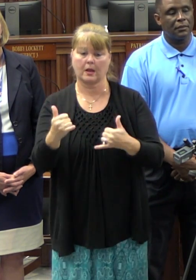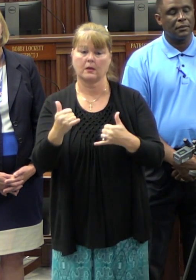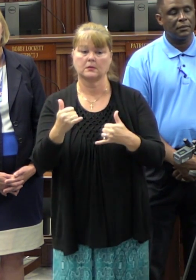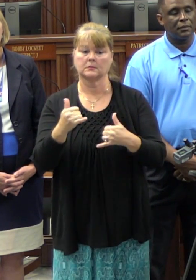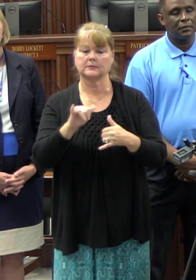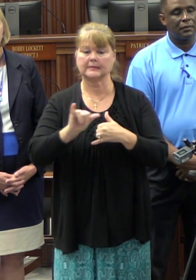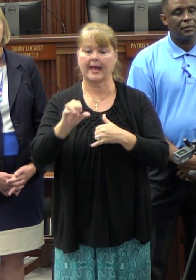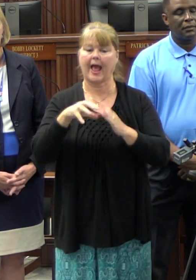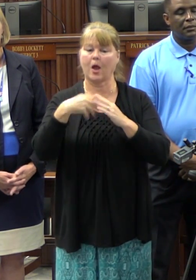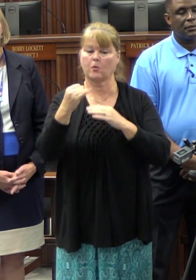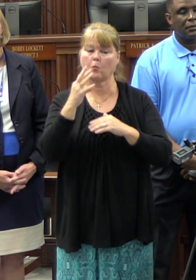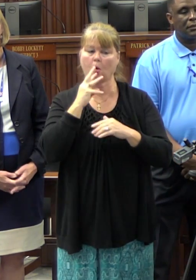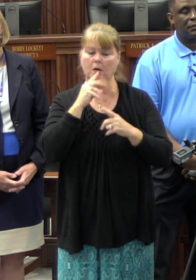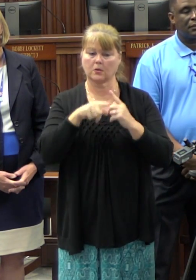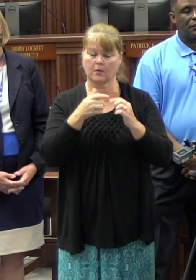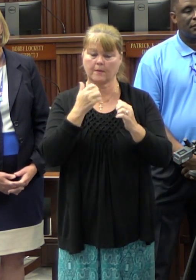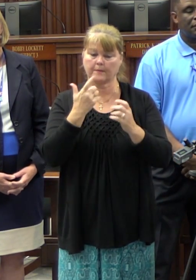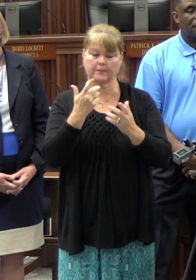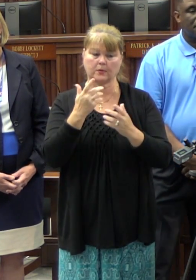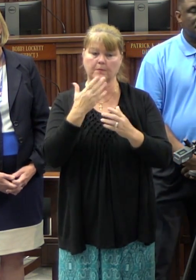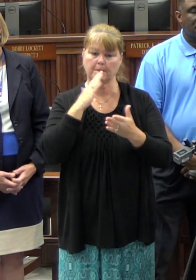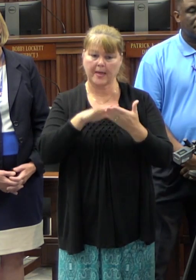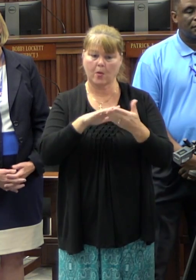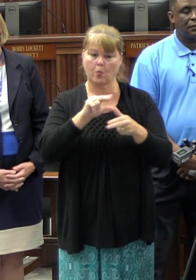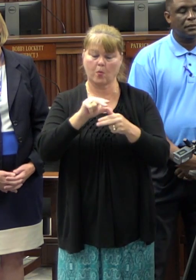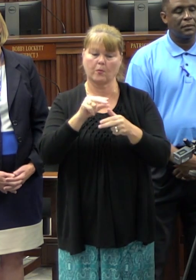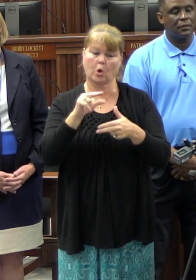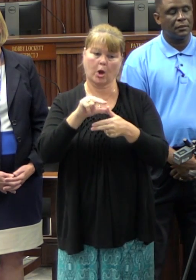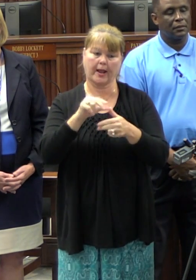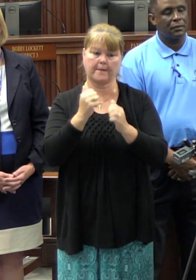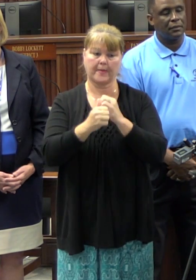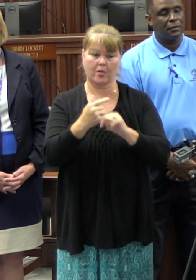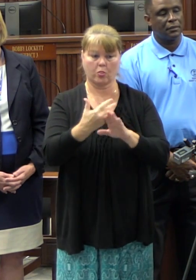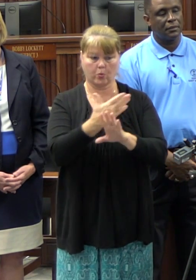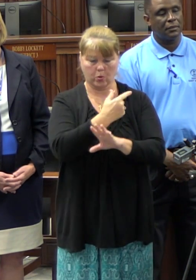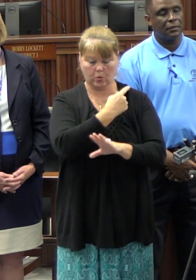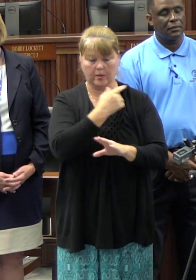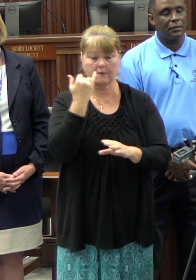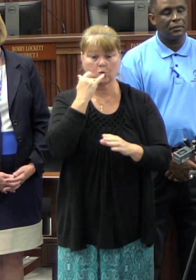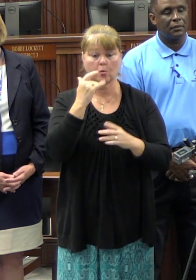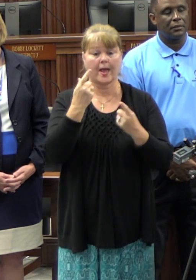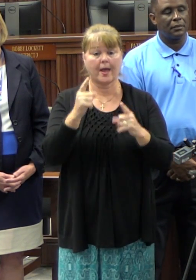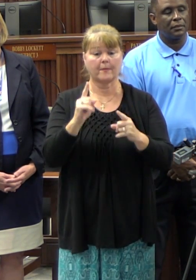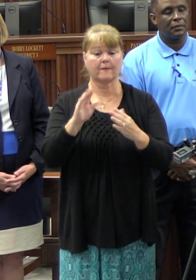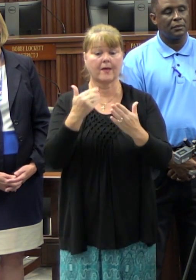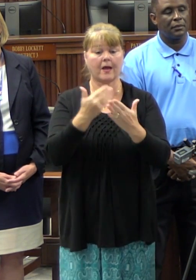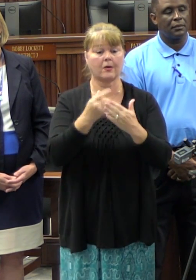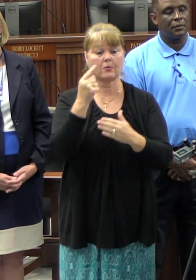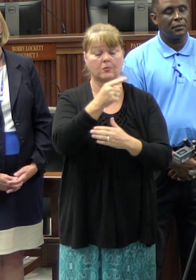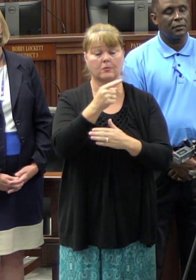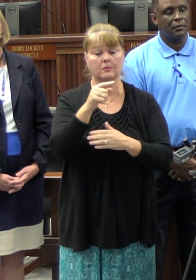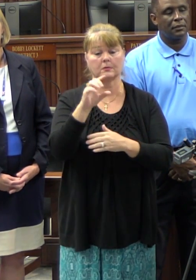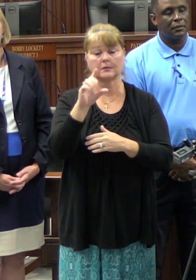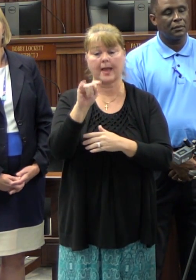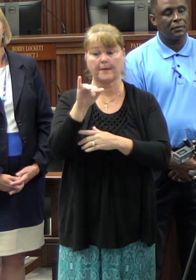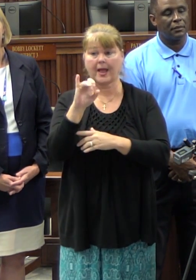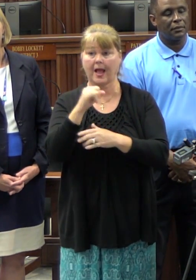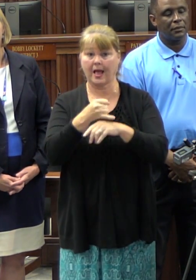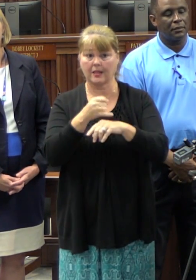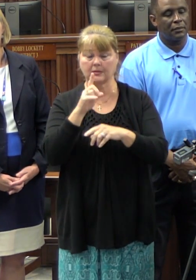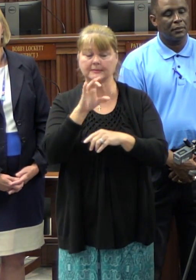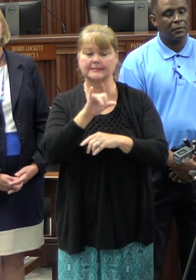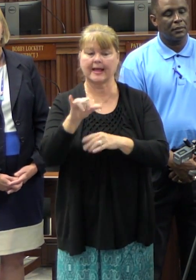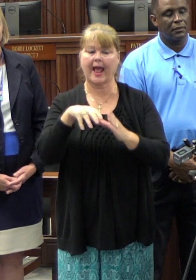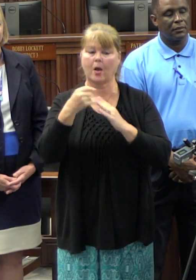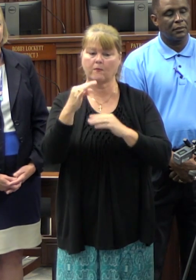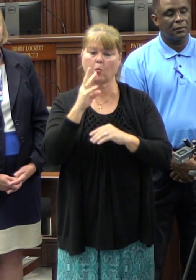until the storm passes. So he is encouraging all residents, if you do happen to visit Tybee, and those residents who are on Tybee, stay out of the water due